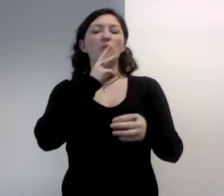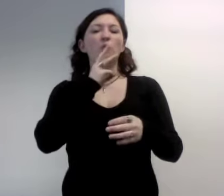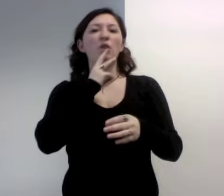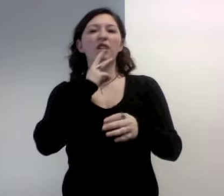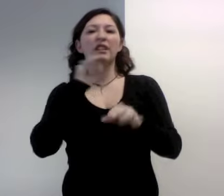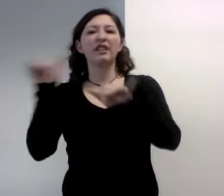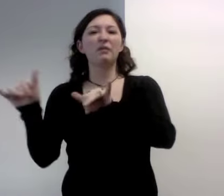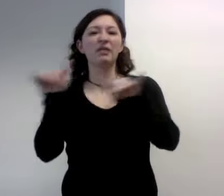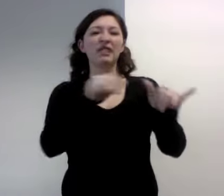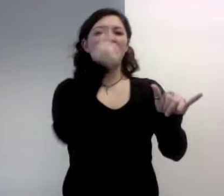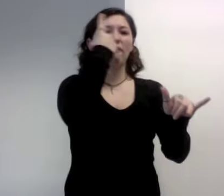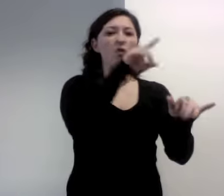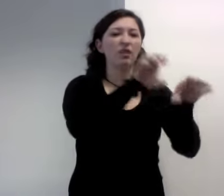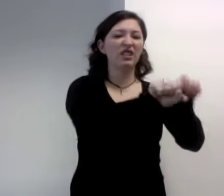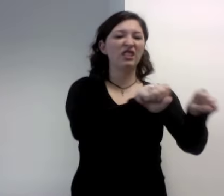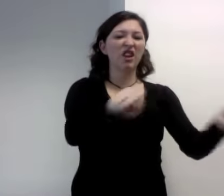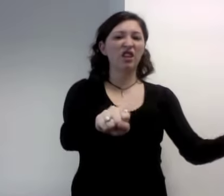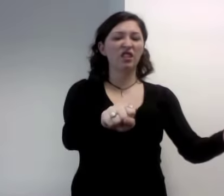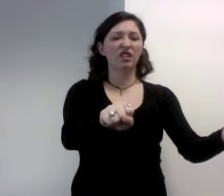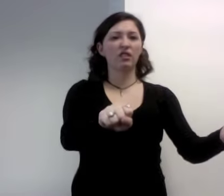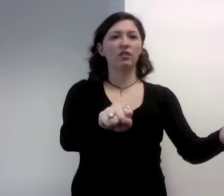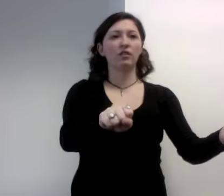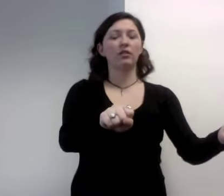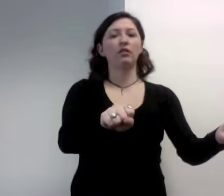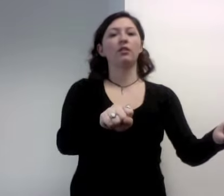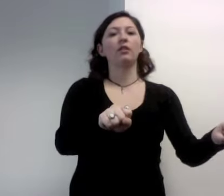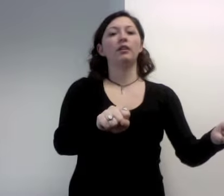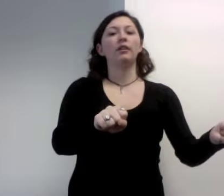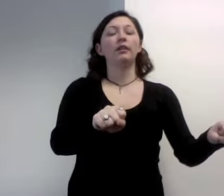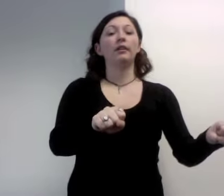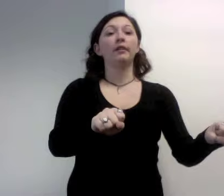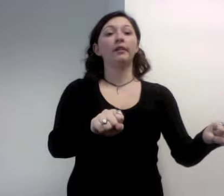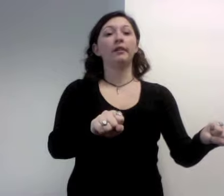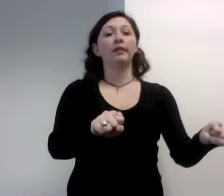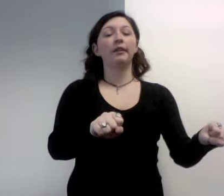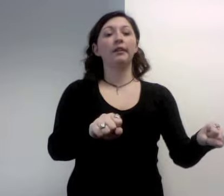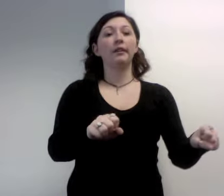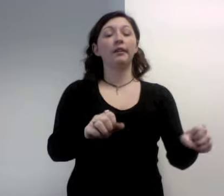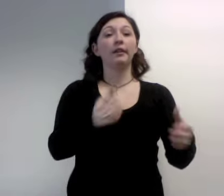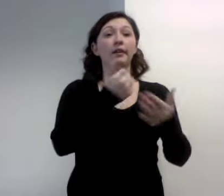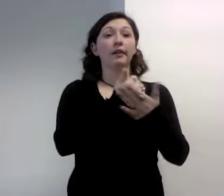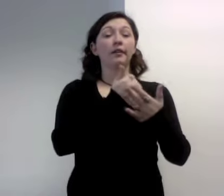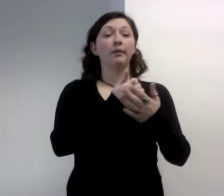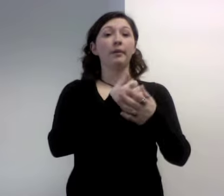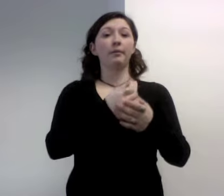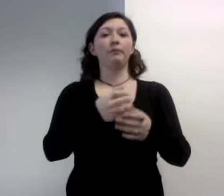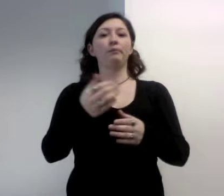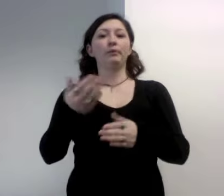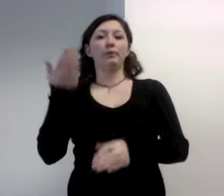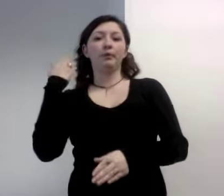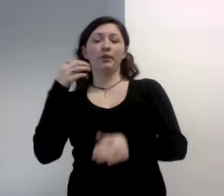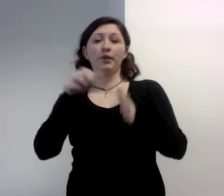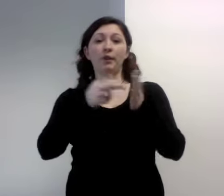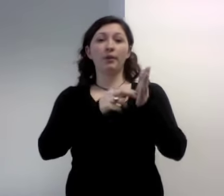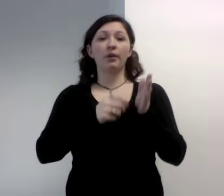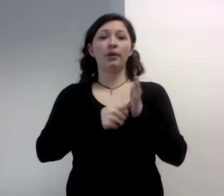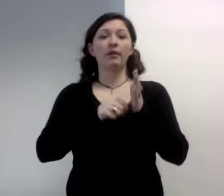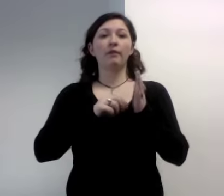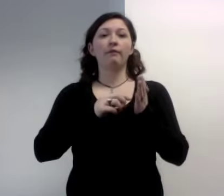the sausage. Under the system of rigid economy, which the packers enforced, there were some